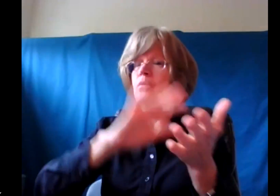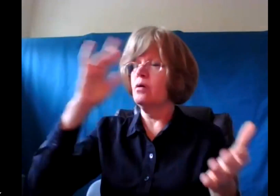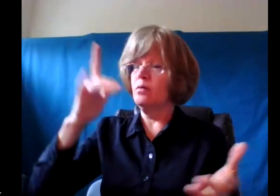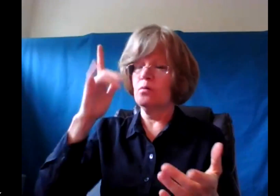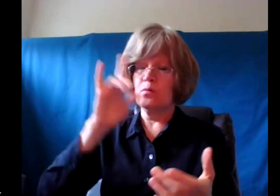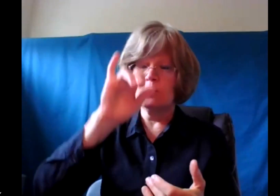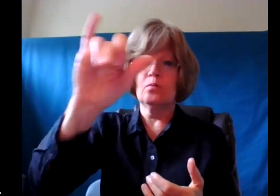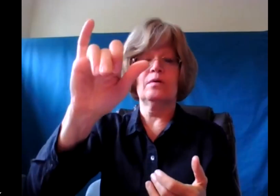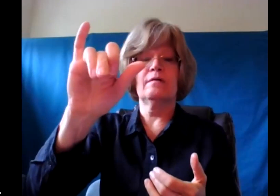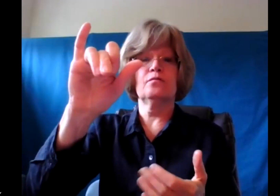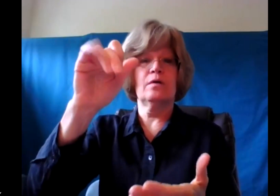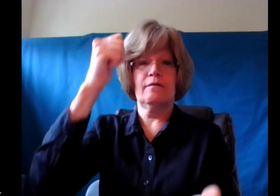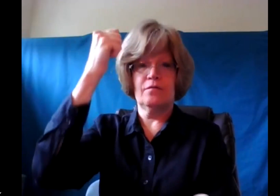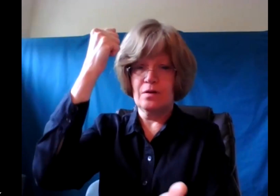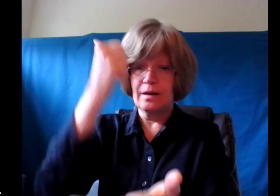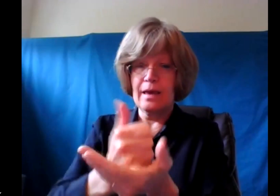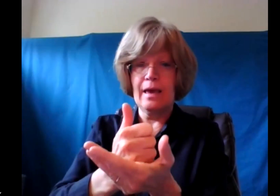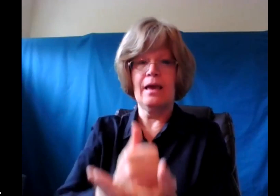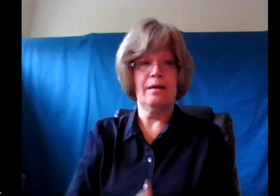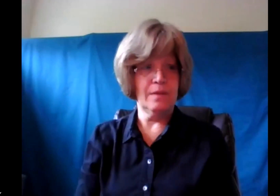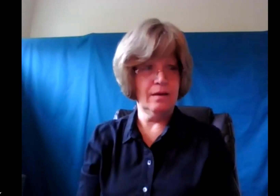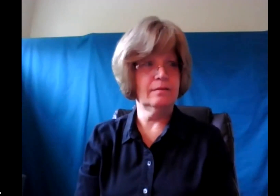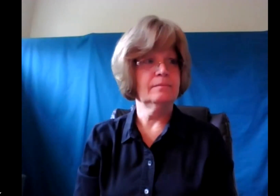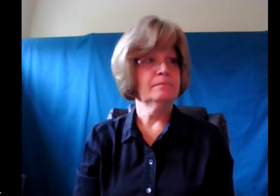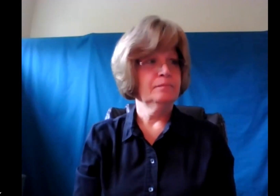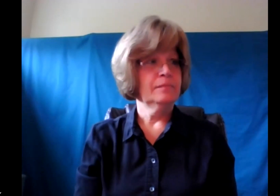the power and the glory forever.